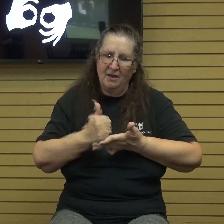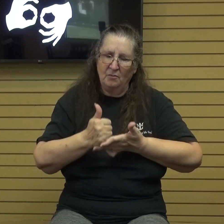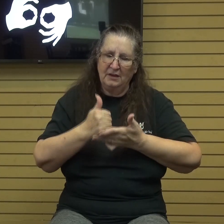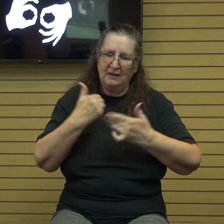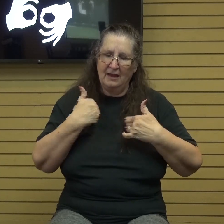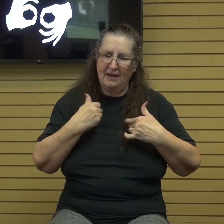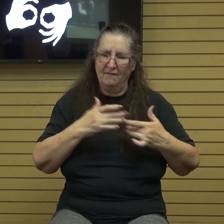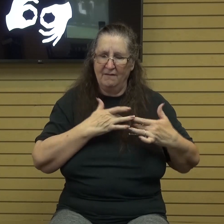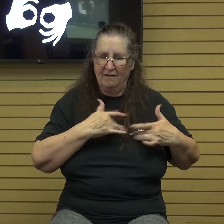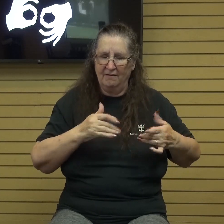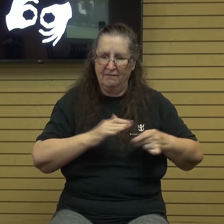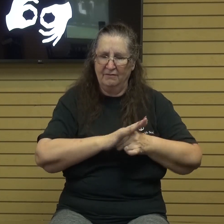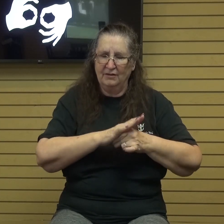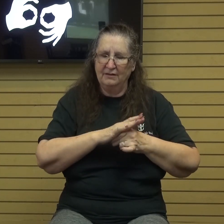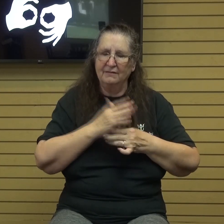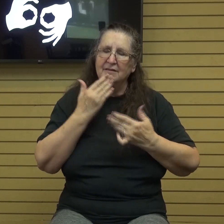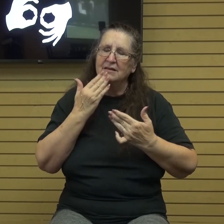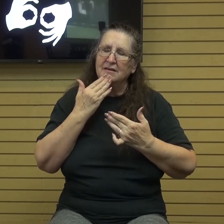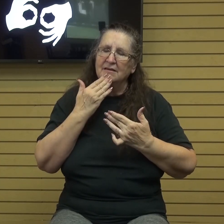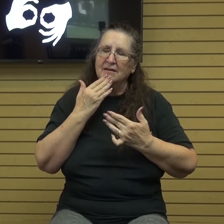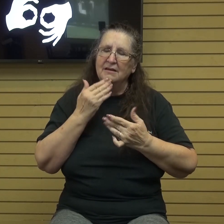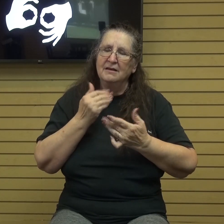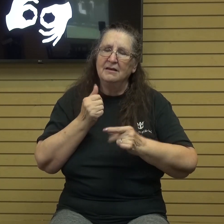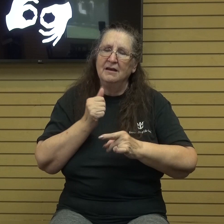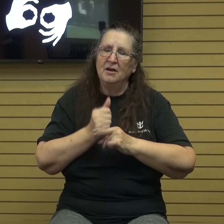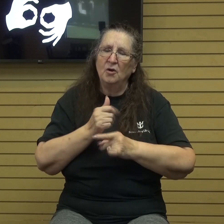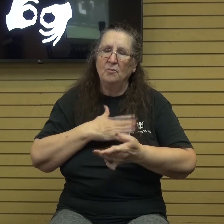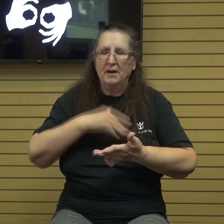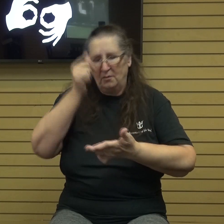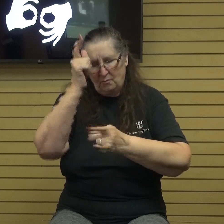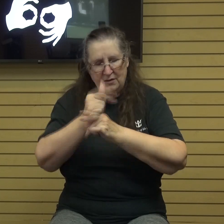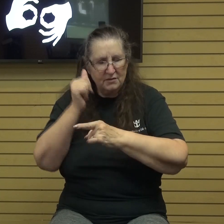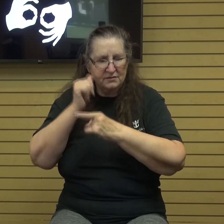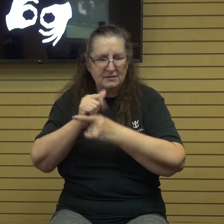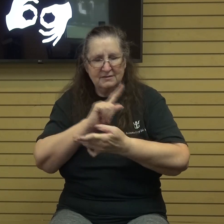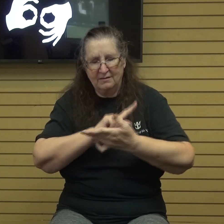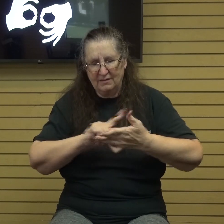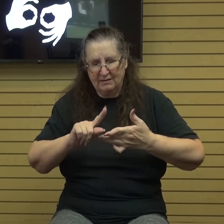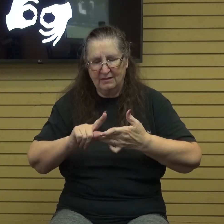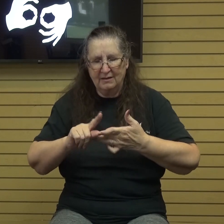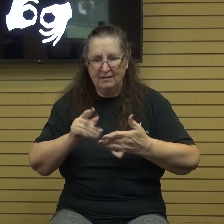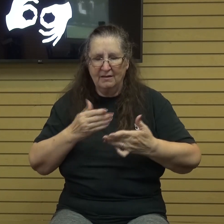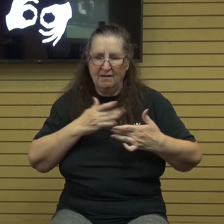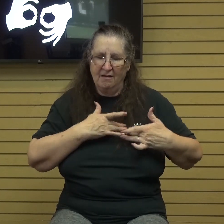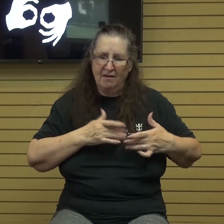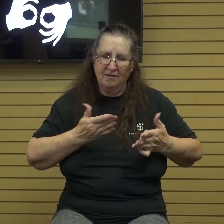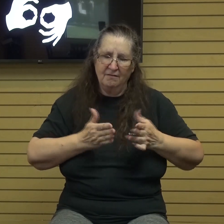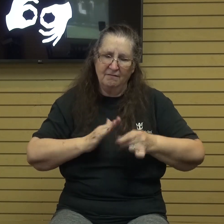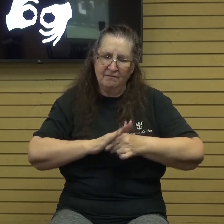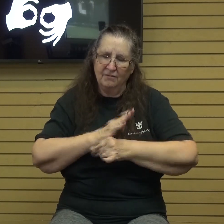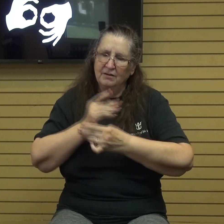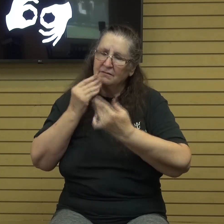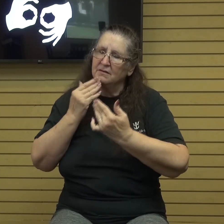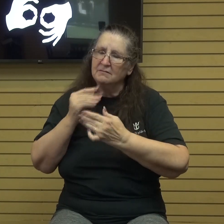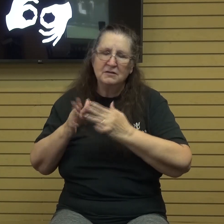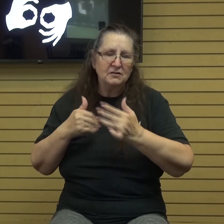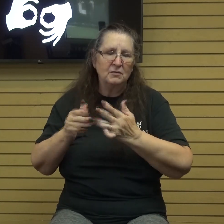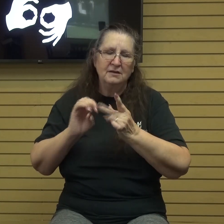brothers and sisters out there just go about this day and this week with just a thankful heart, no matter what the circumstances are, Lord, because you